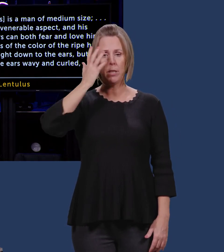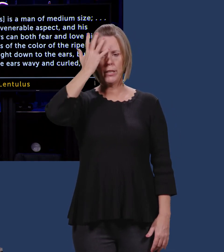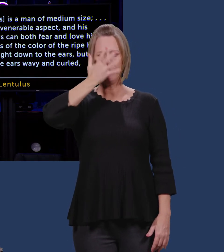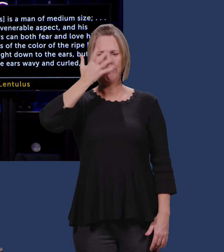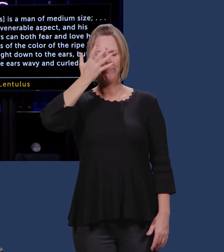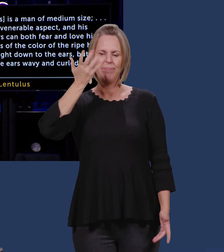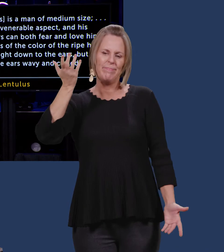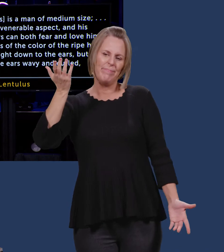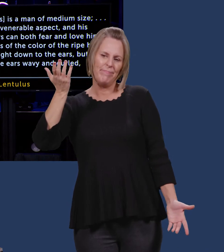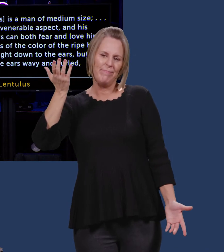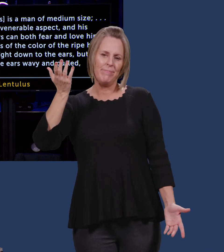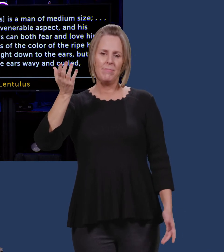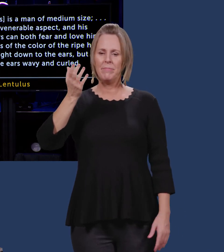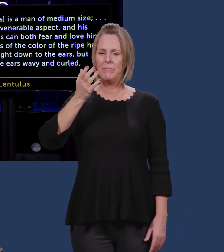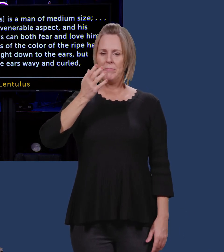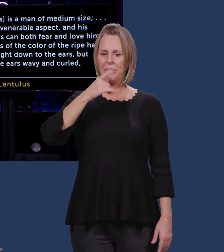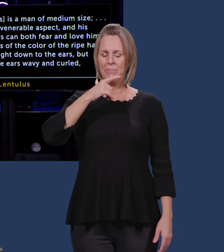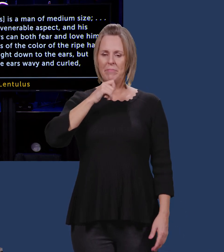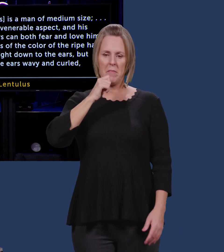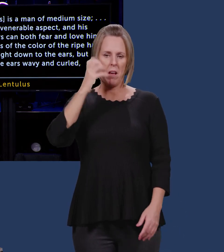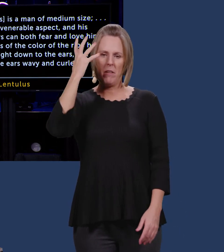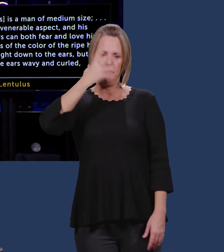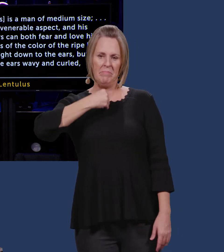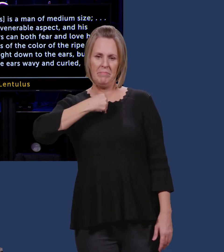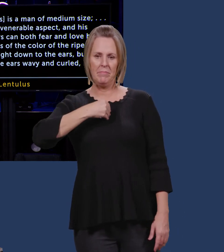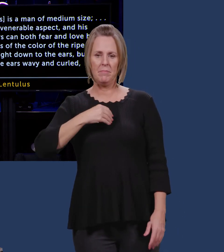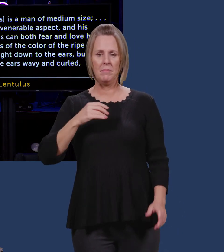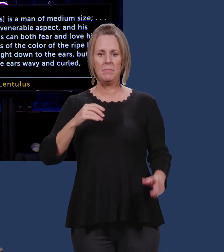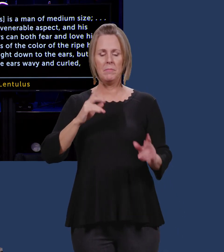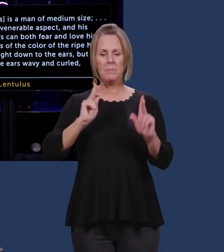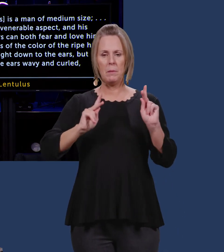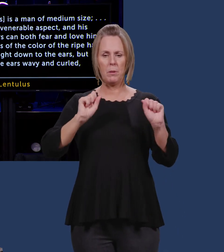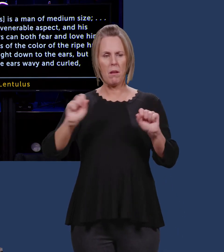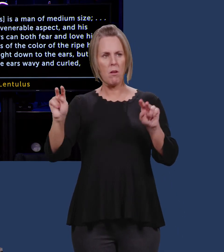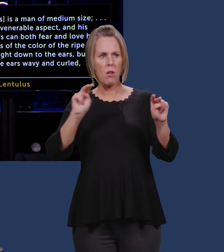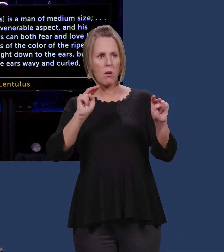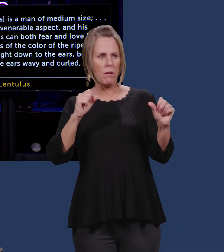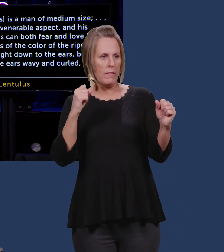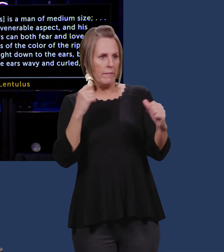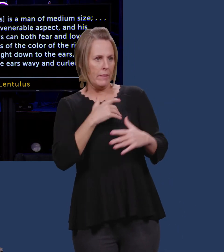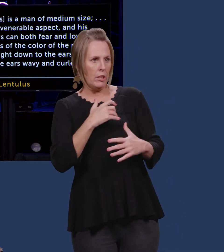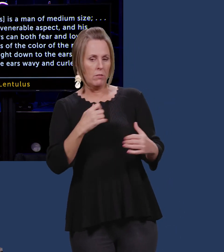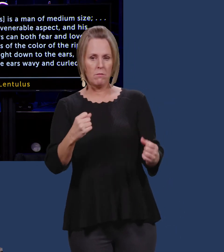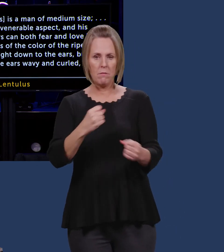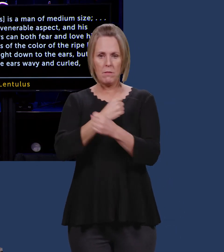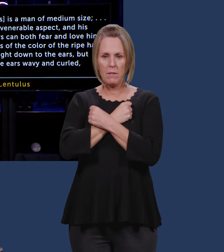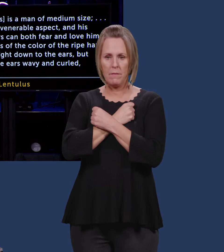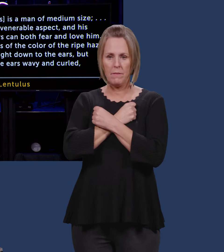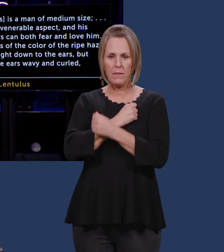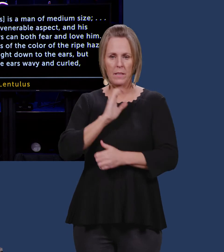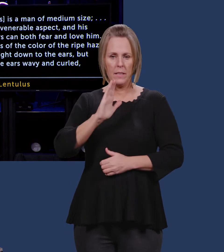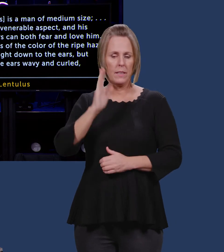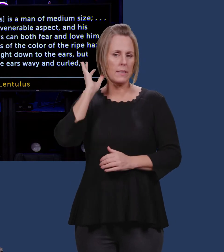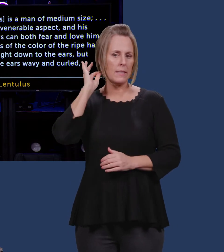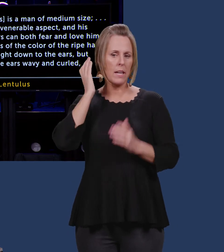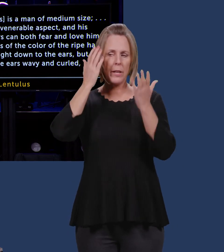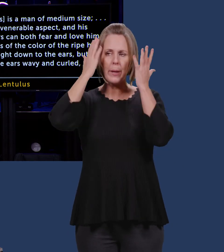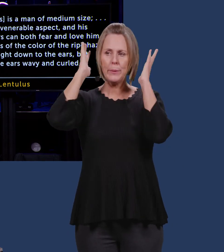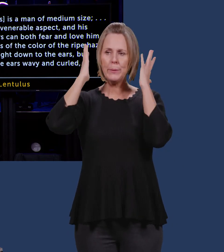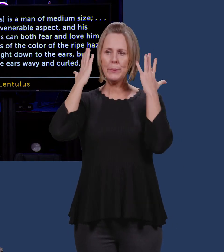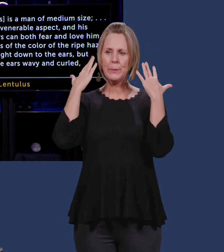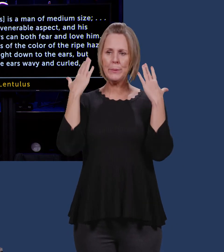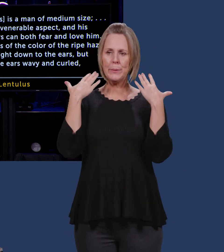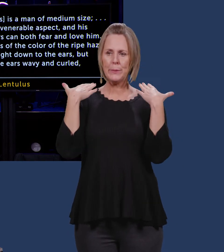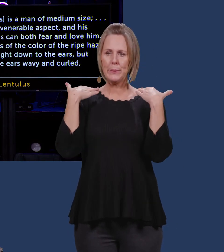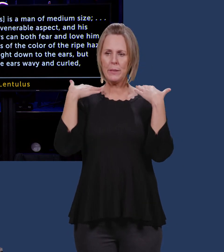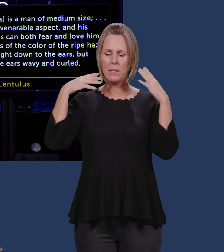beholders are those who look at him, can both fear and love him. His hair is of the color of the ripe hazelnut, straight down to the ears,